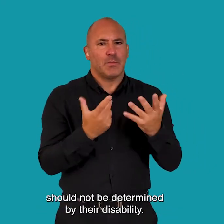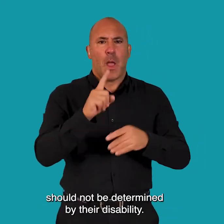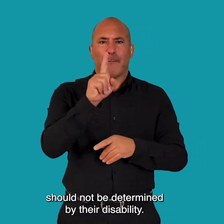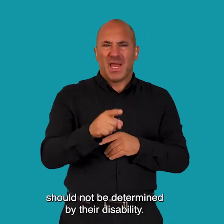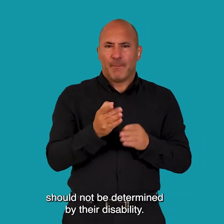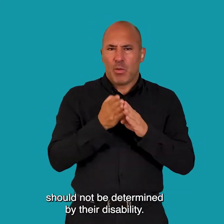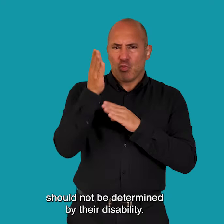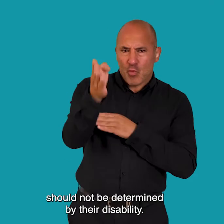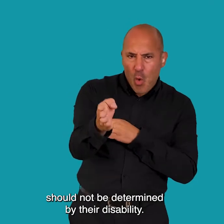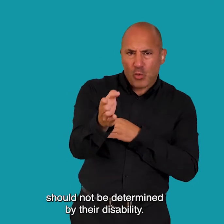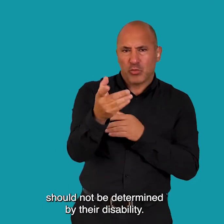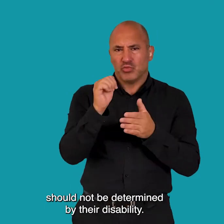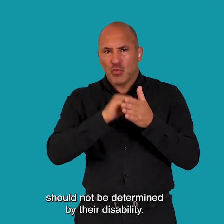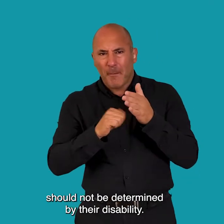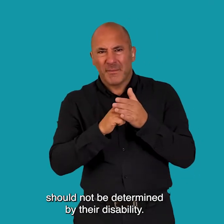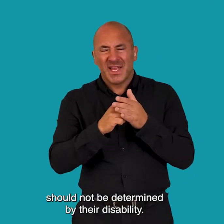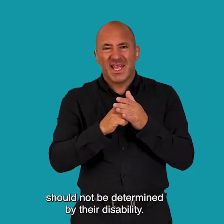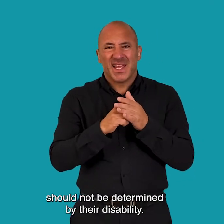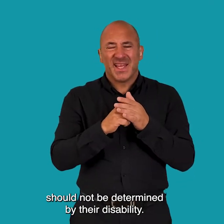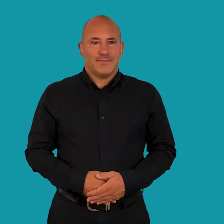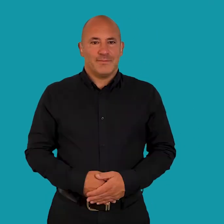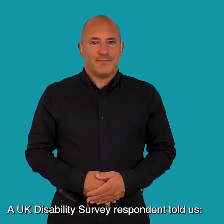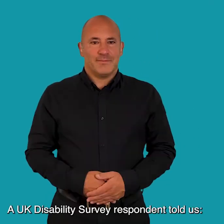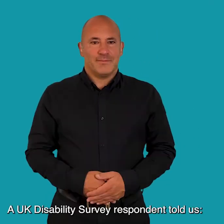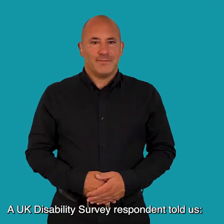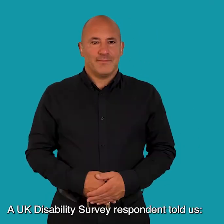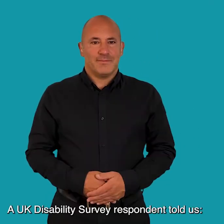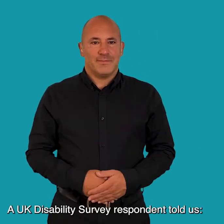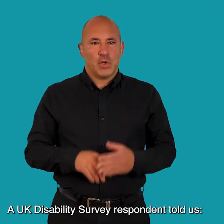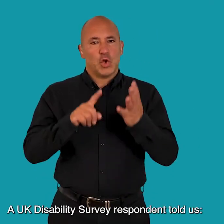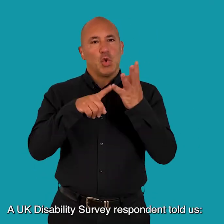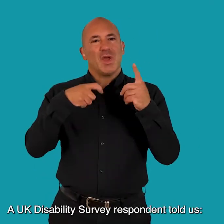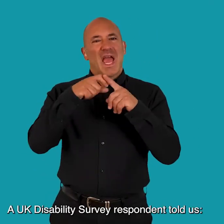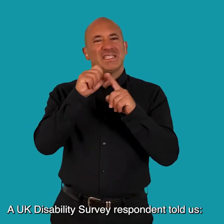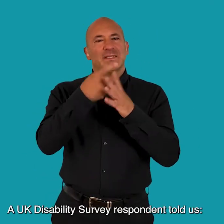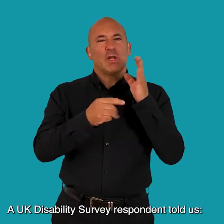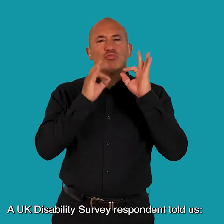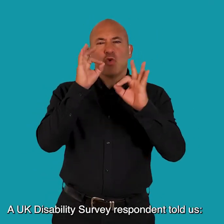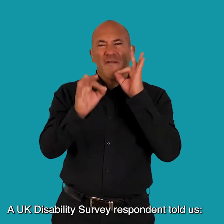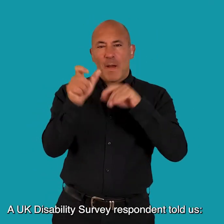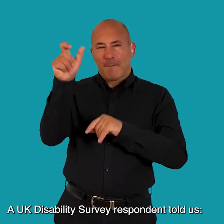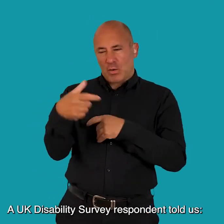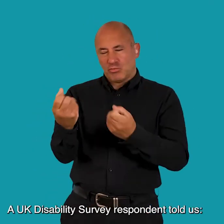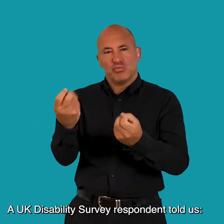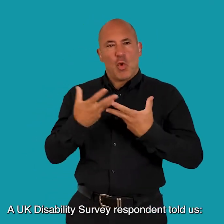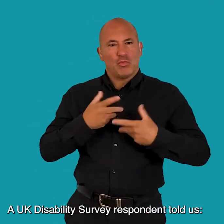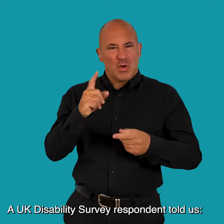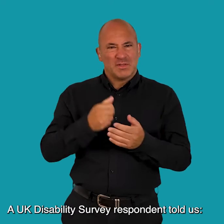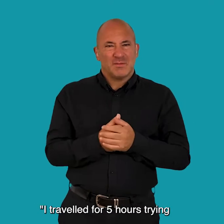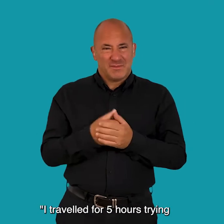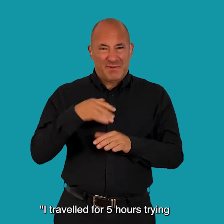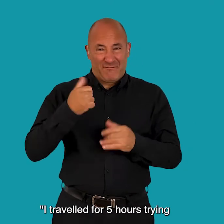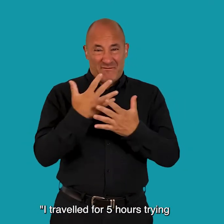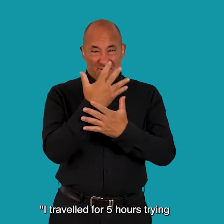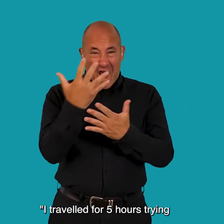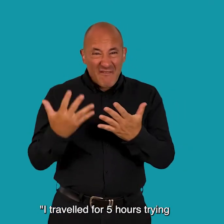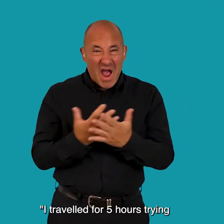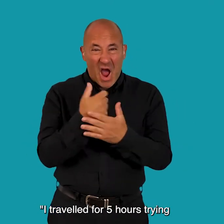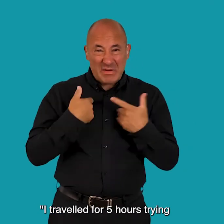not be determined by their disability. A UK Disability Survey respondent told us, I travelled for 5 hours